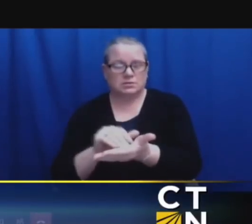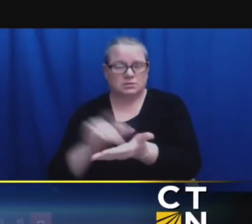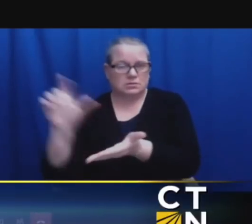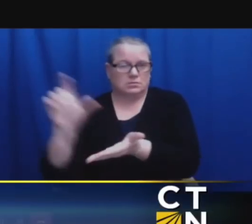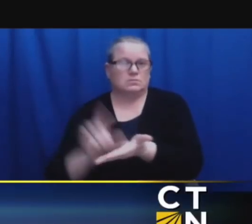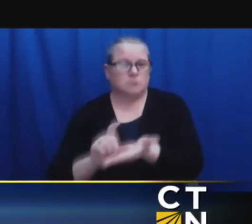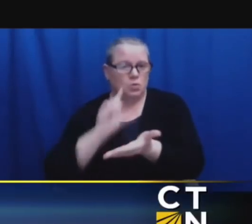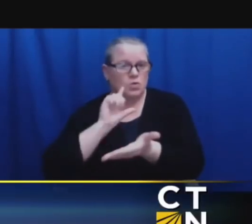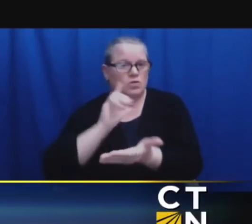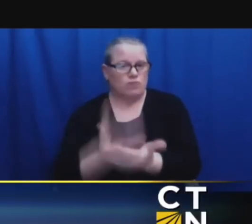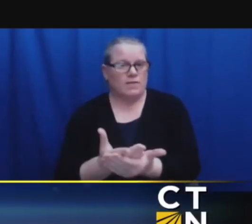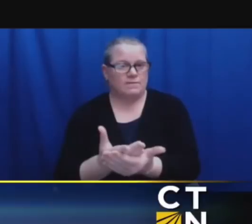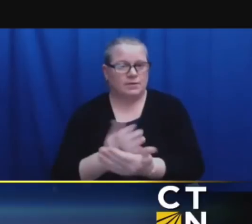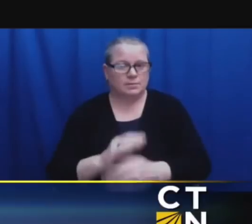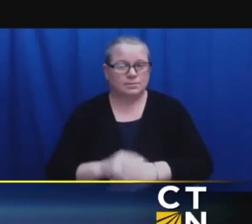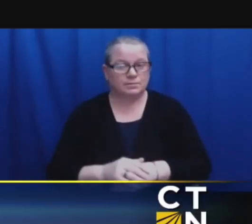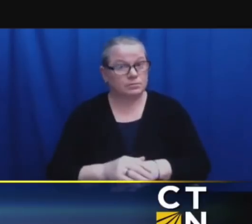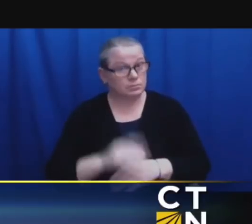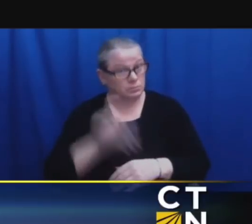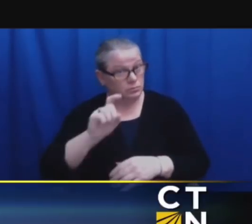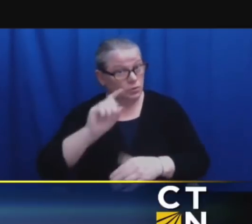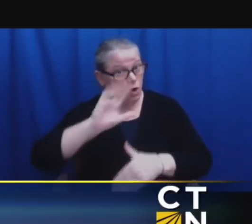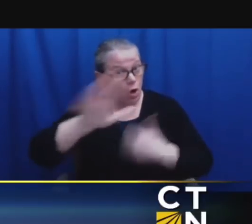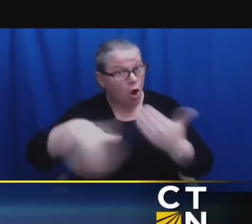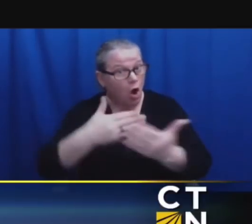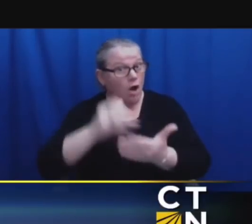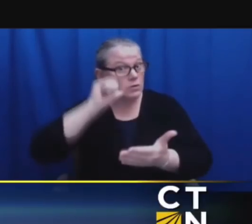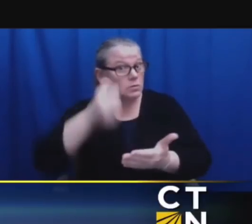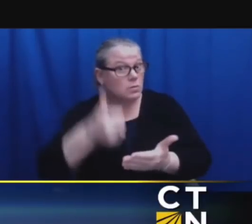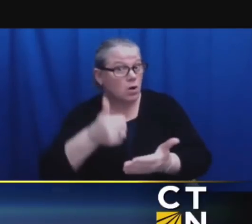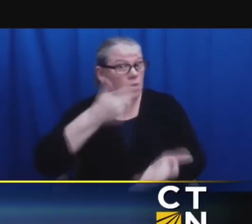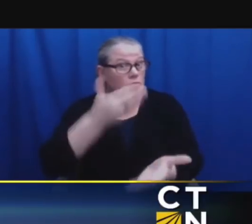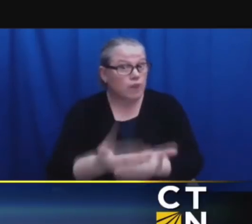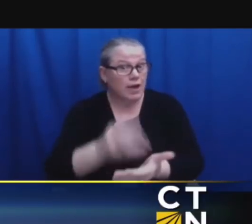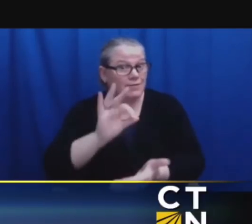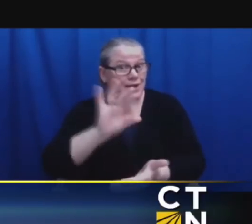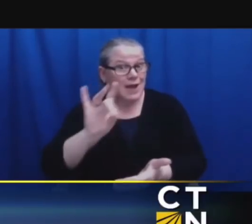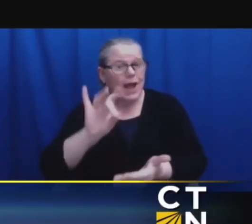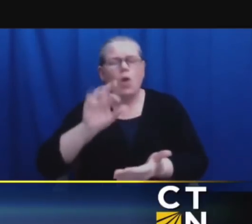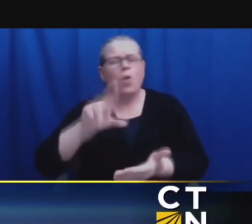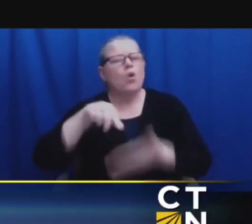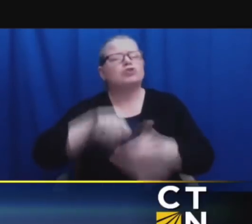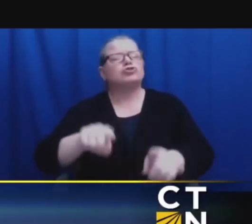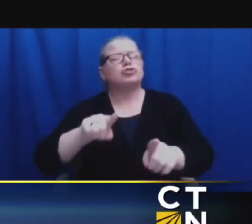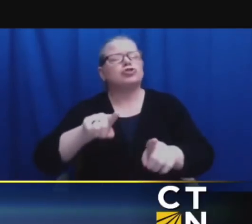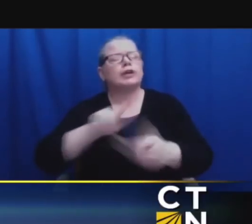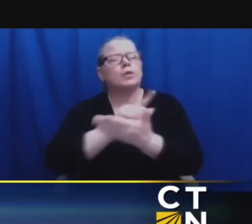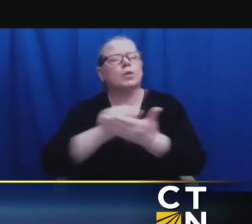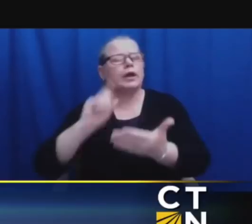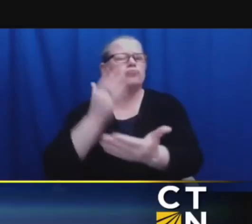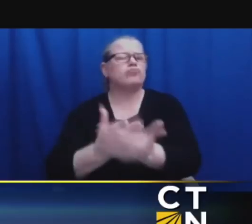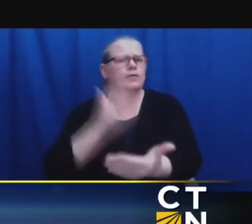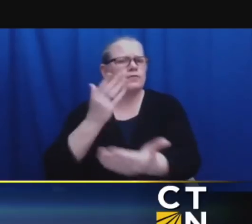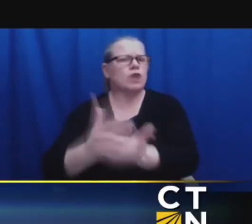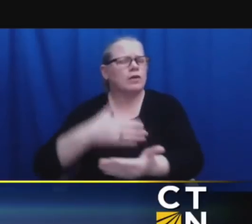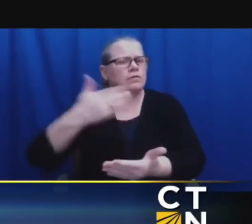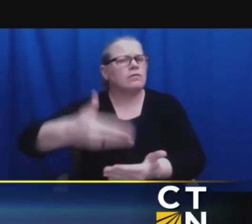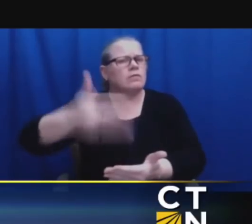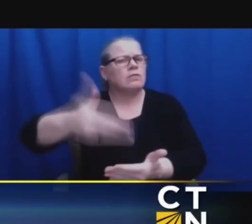Are all those doses supposed to be delivered tomorrow, or is that just going to be throughout the week? Yeah, we expect to get most of them in tomorrow